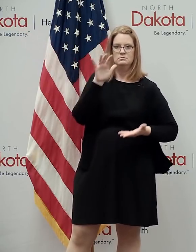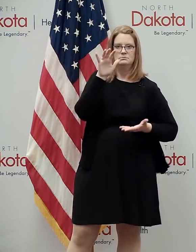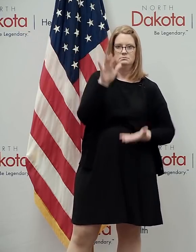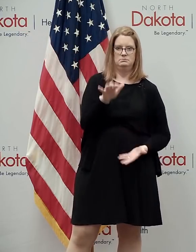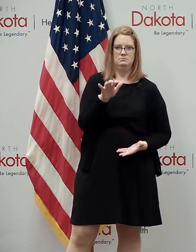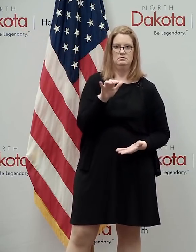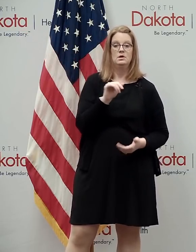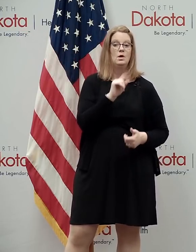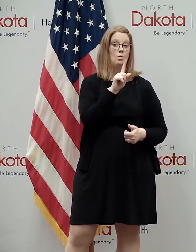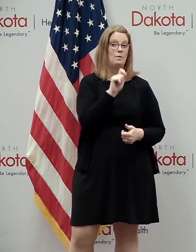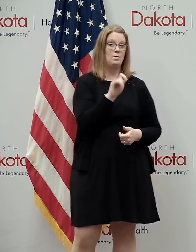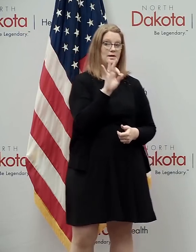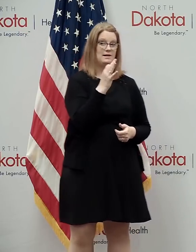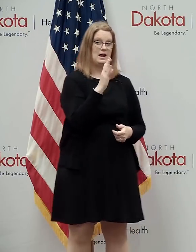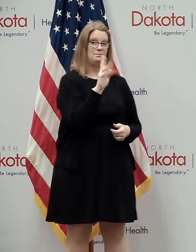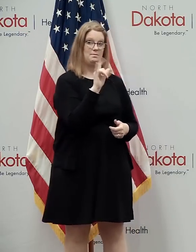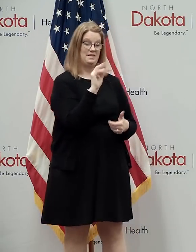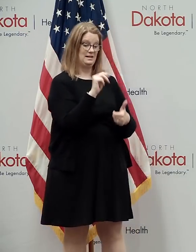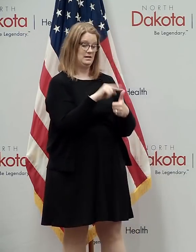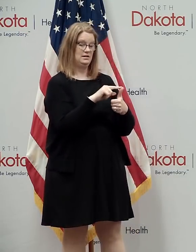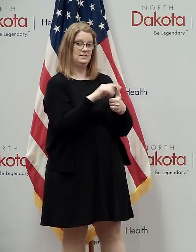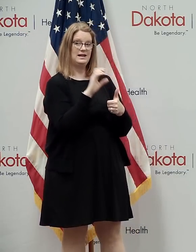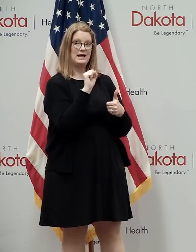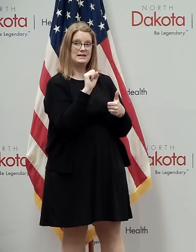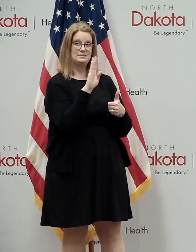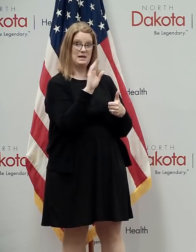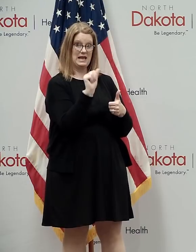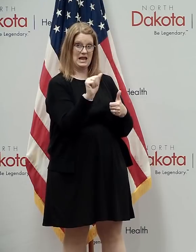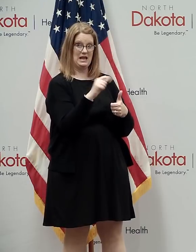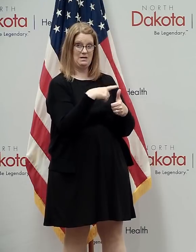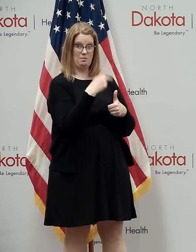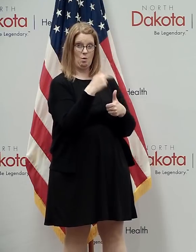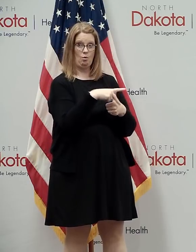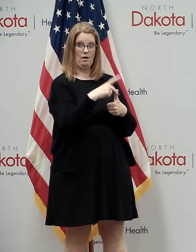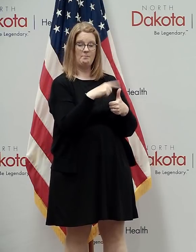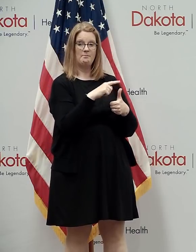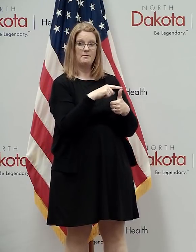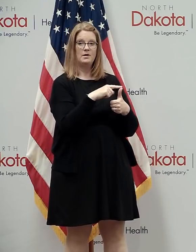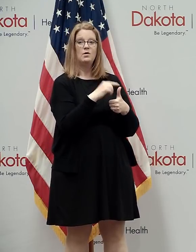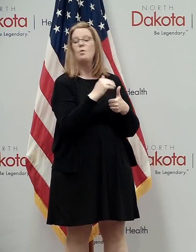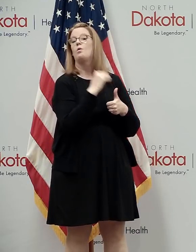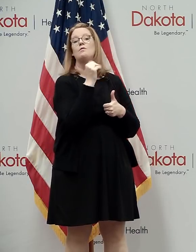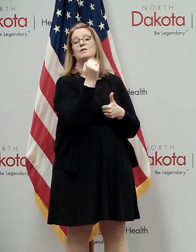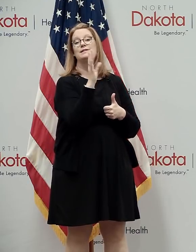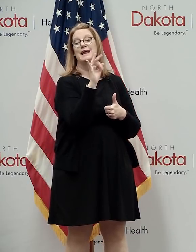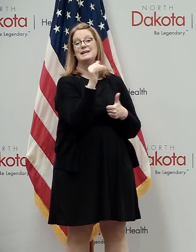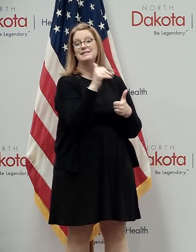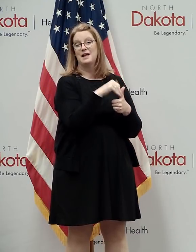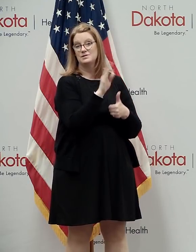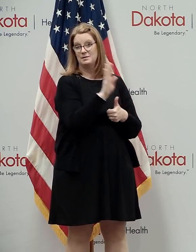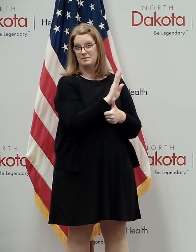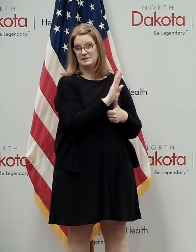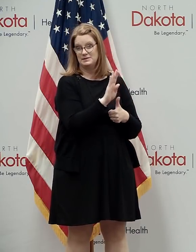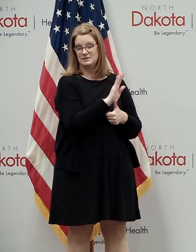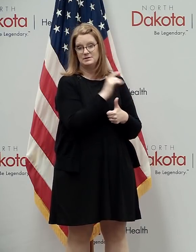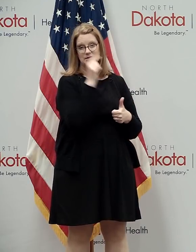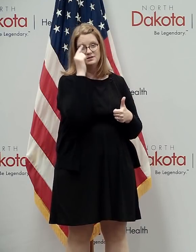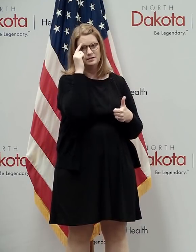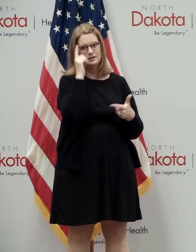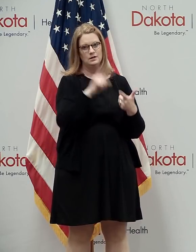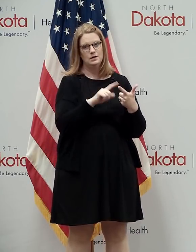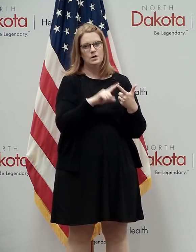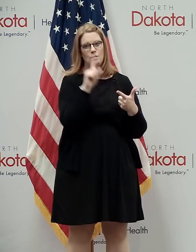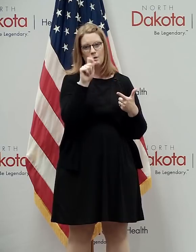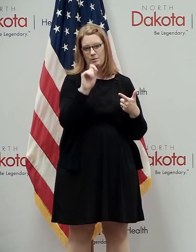the $1.9 billion through the SBA programs that touched over 19,000 businesses. The